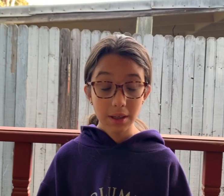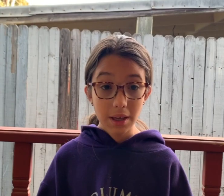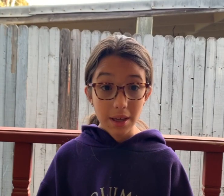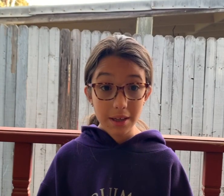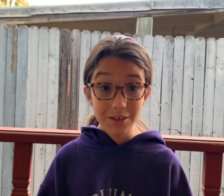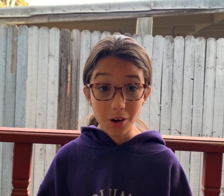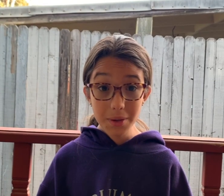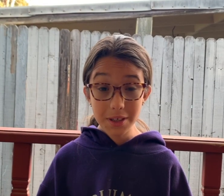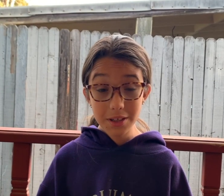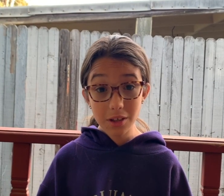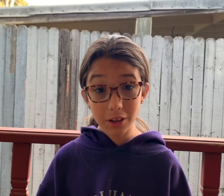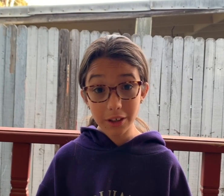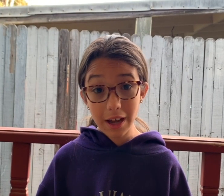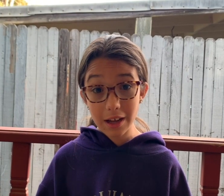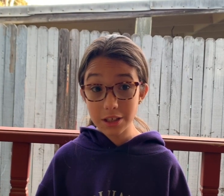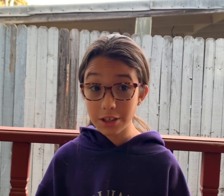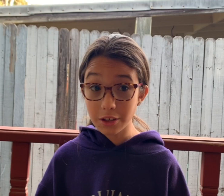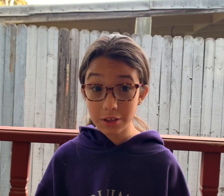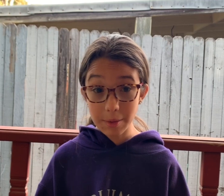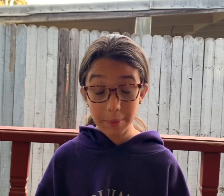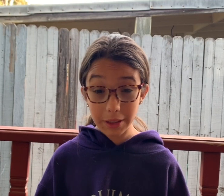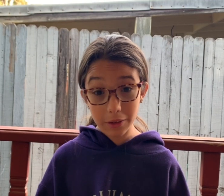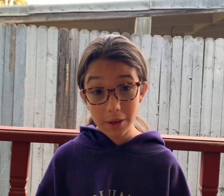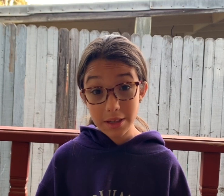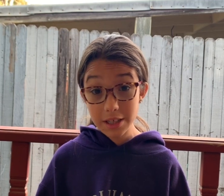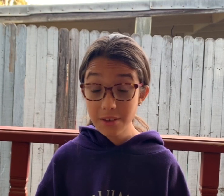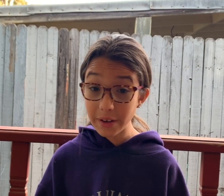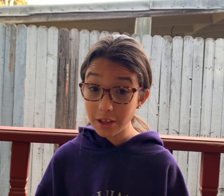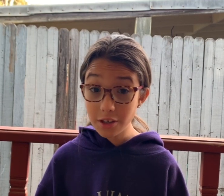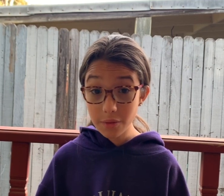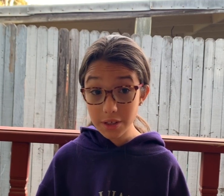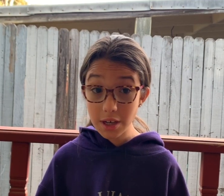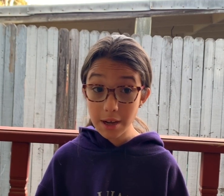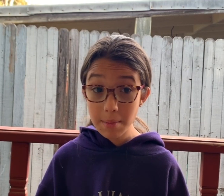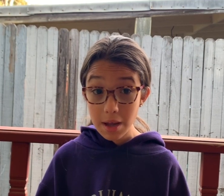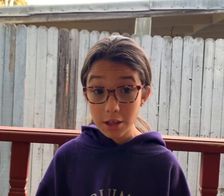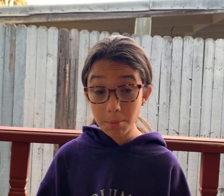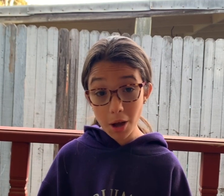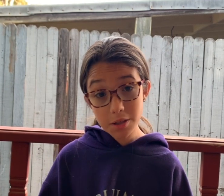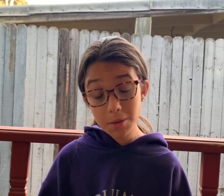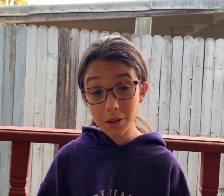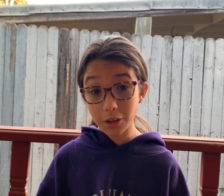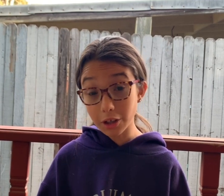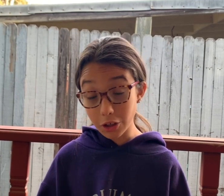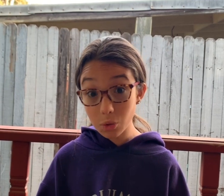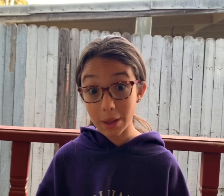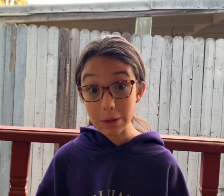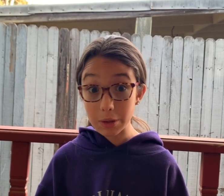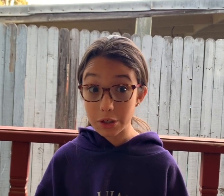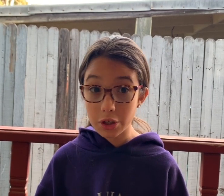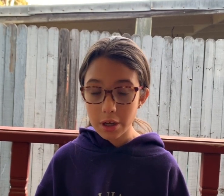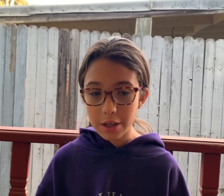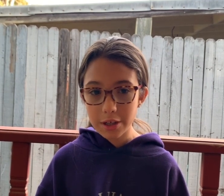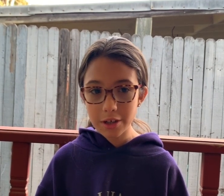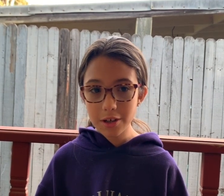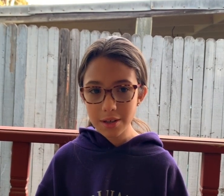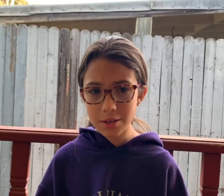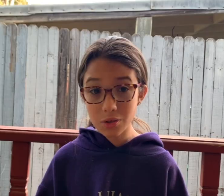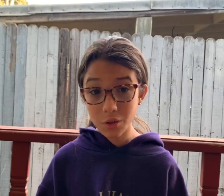It's always good to learn how to do something new. Take advantage of this time to possibly learn a new language. Here is Story